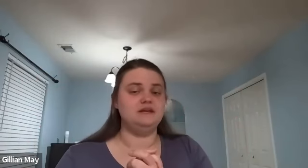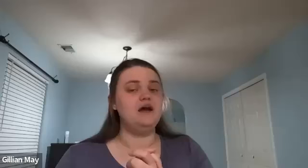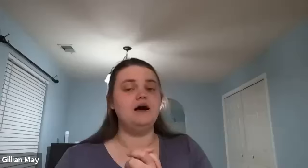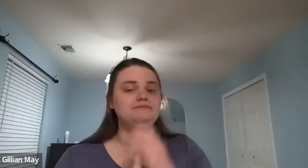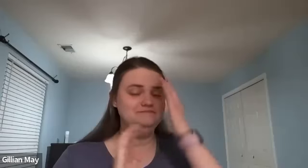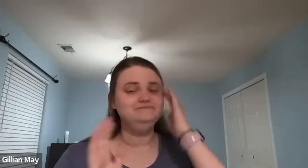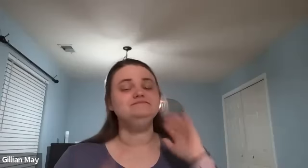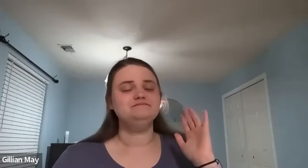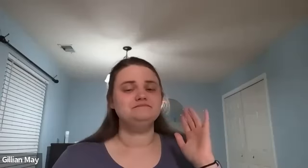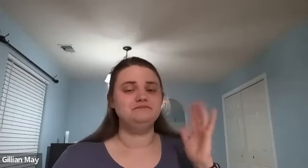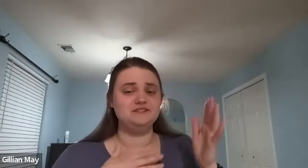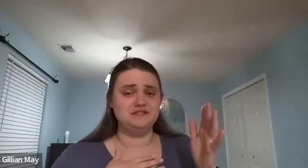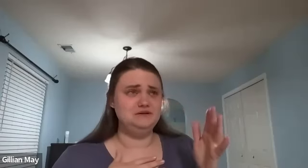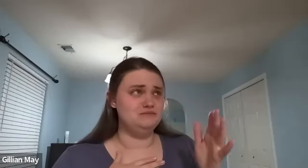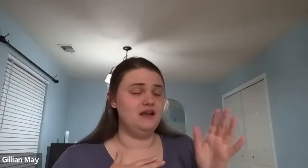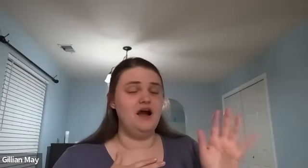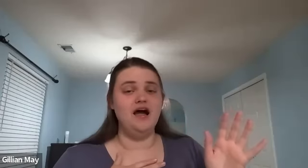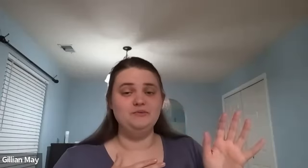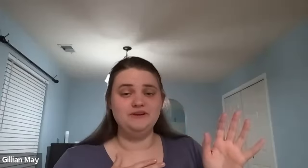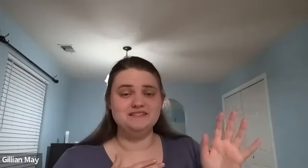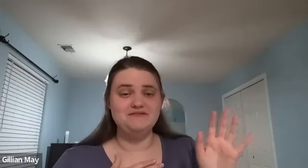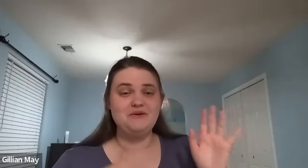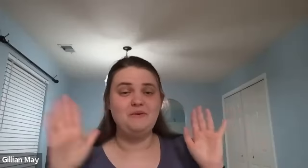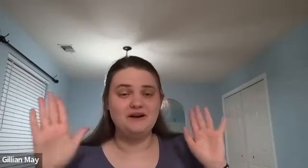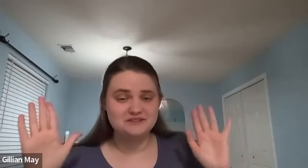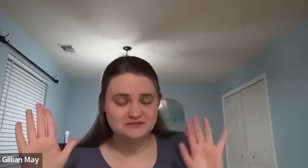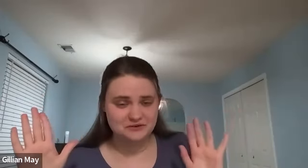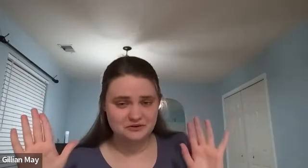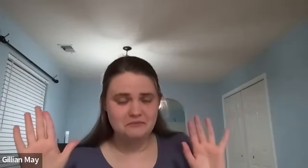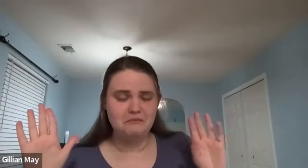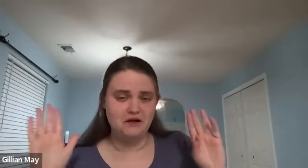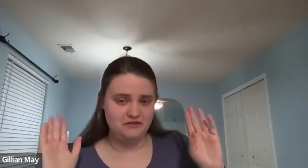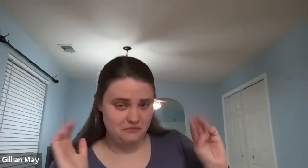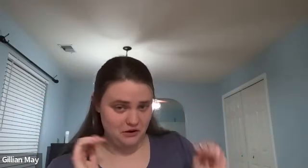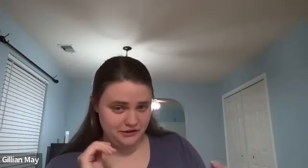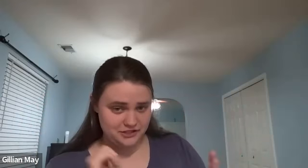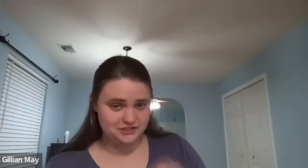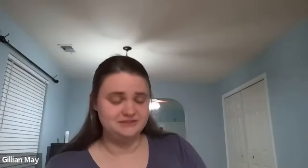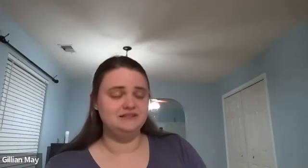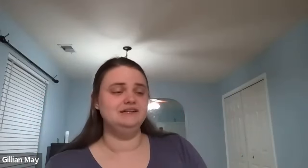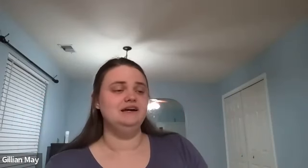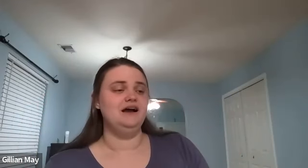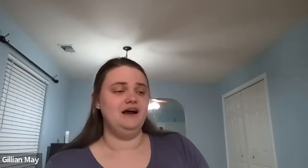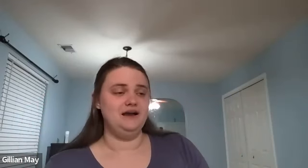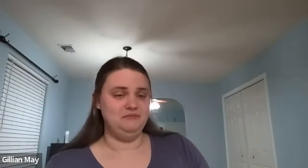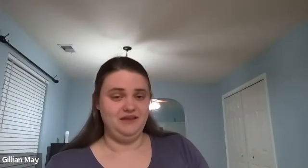me. Excuse me. I hope you guys have a wonderful month of March.